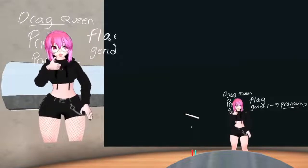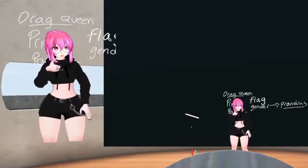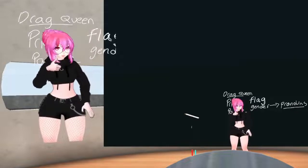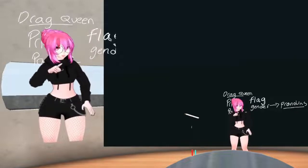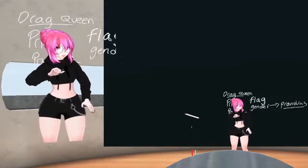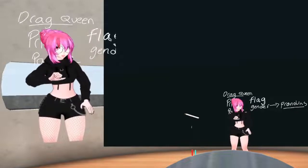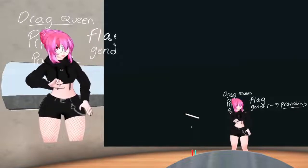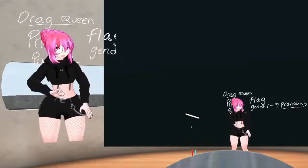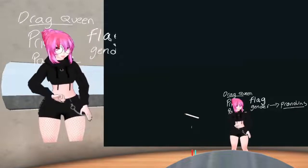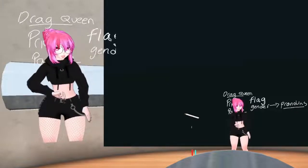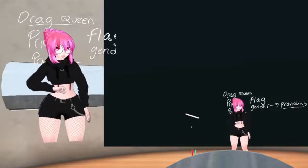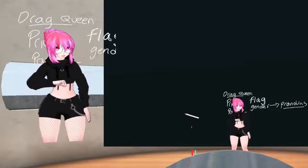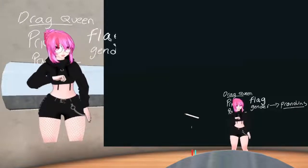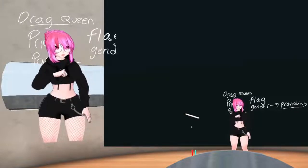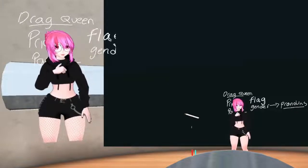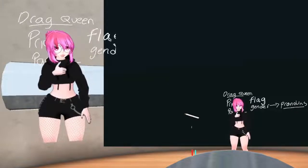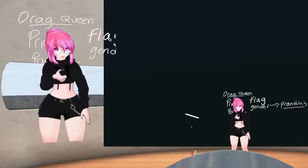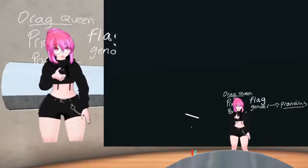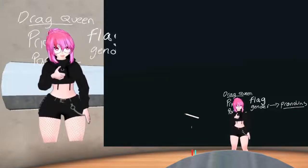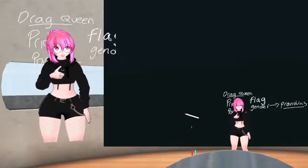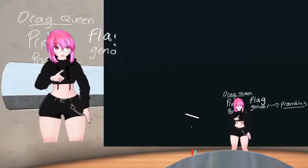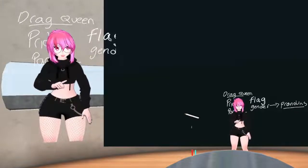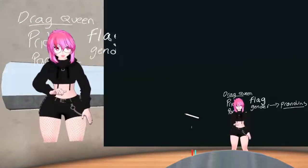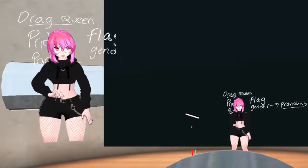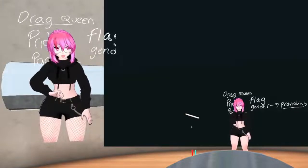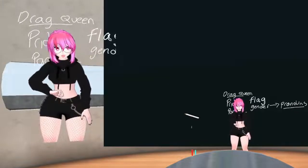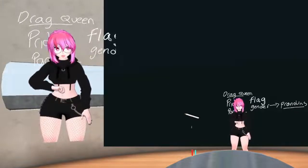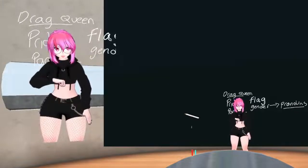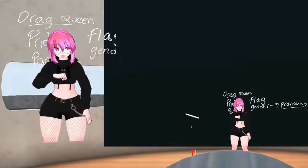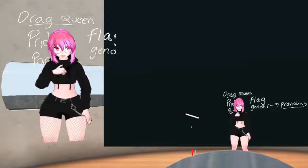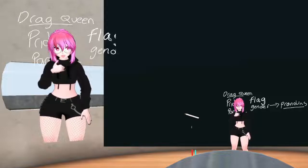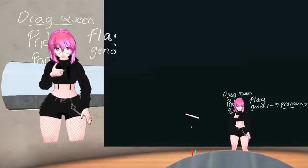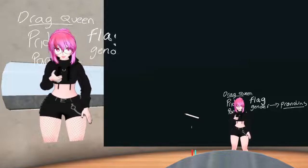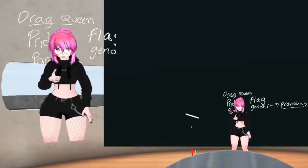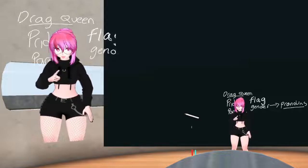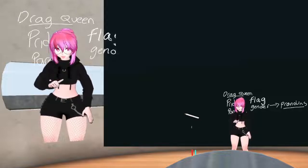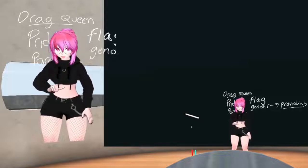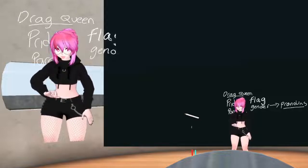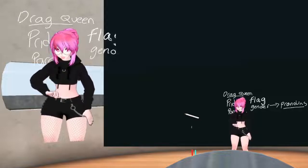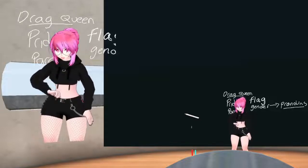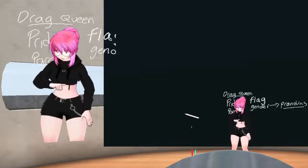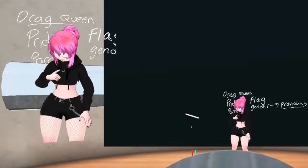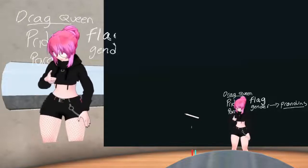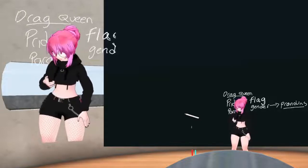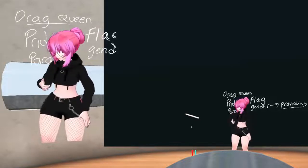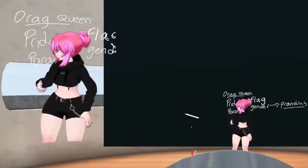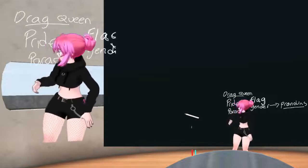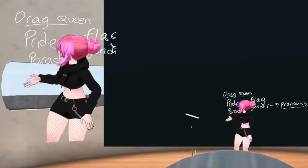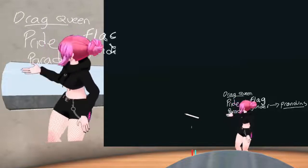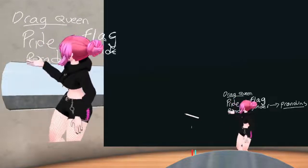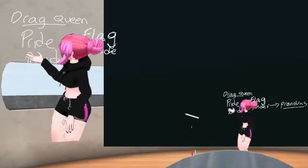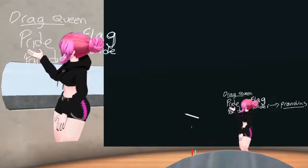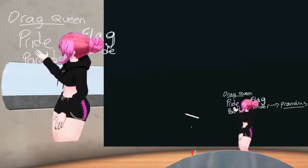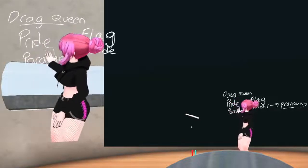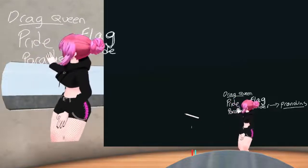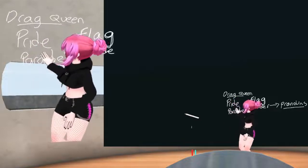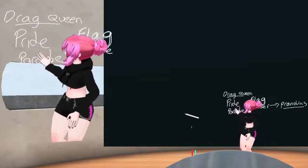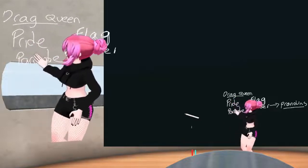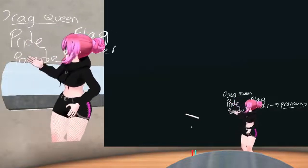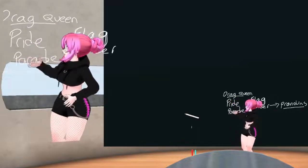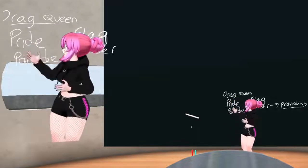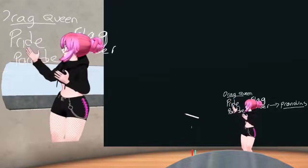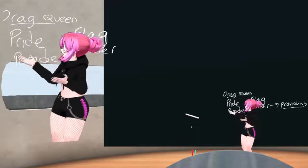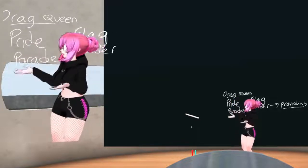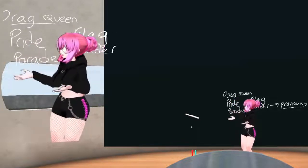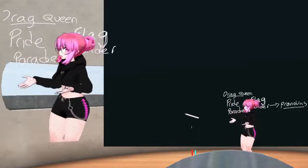come out because you're so prideful, you're so proud of yourself that you're allowing it to come out and not be deep inside of you. So pride, and